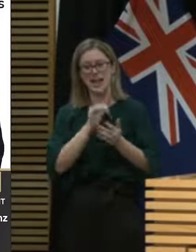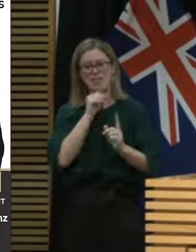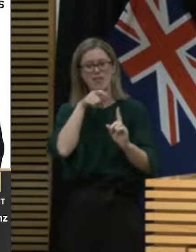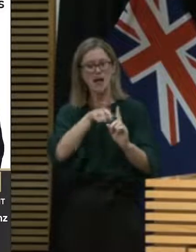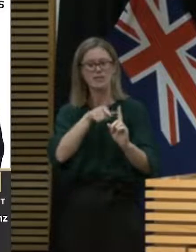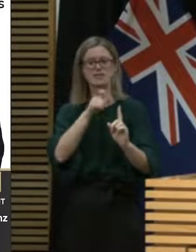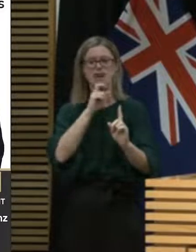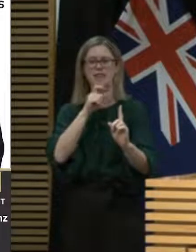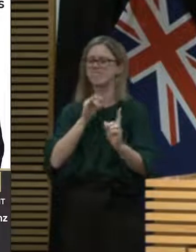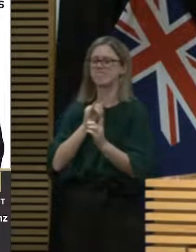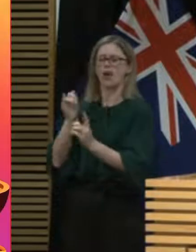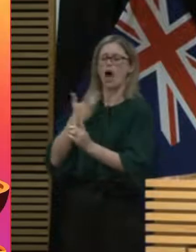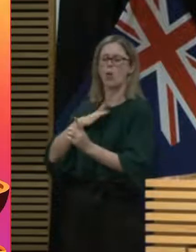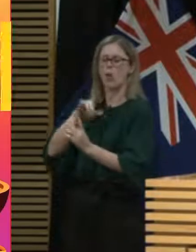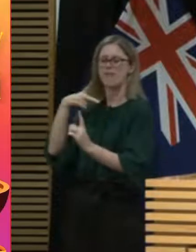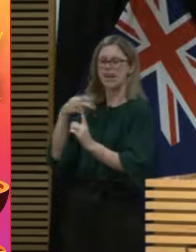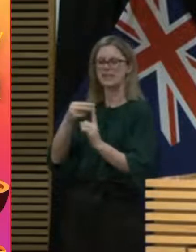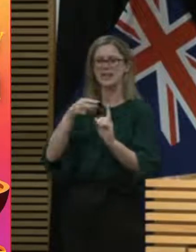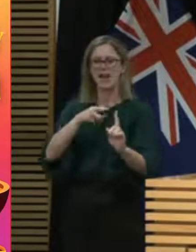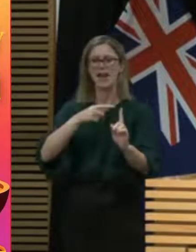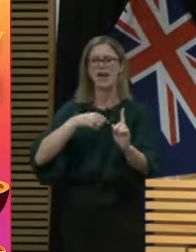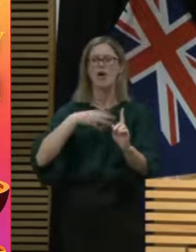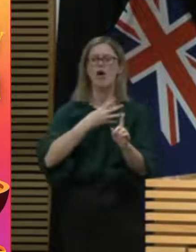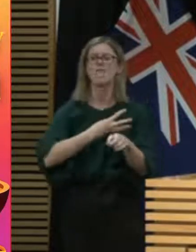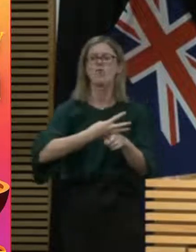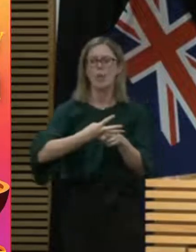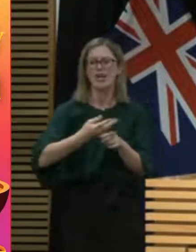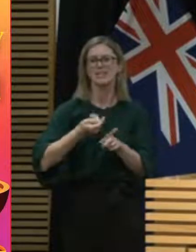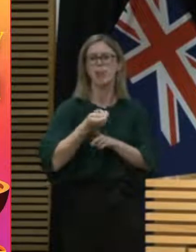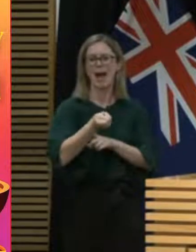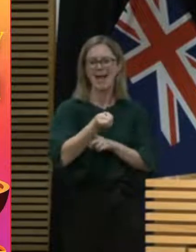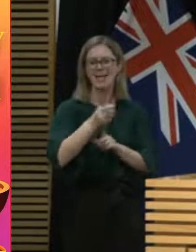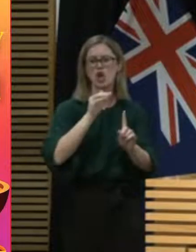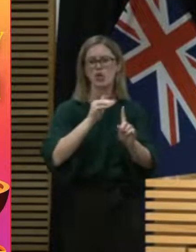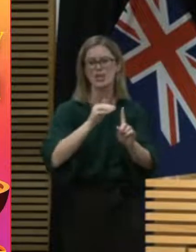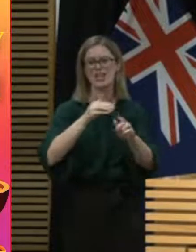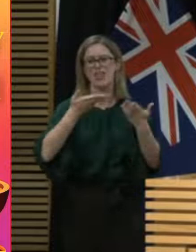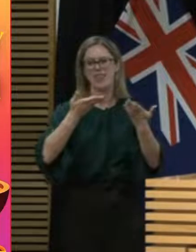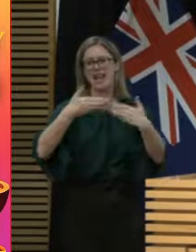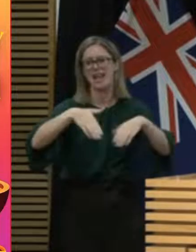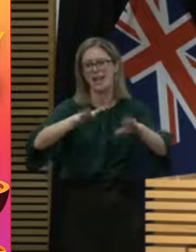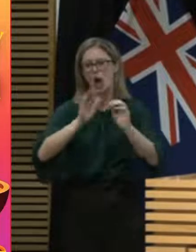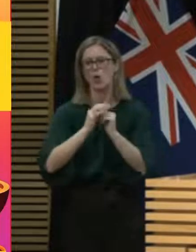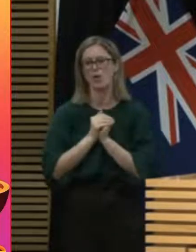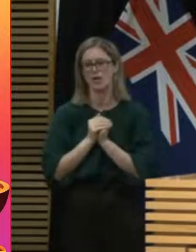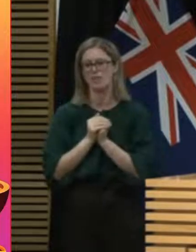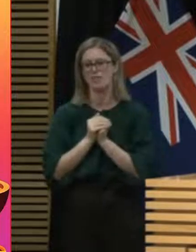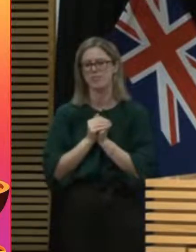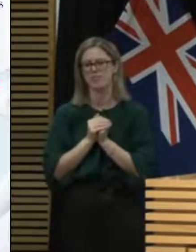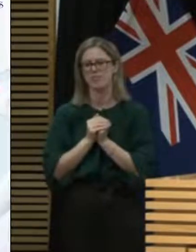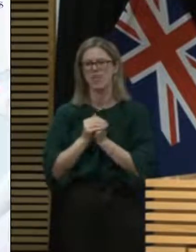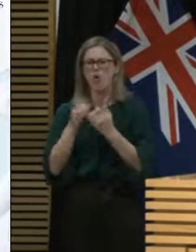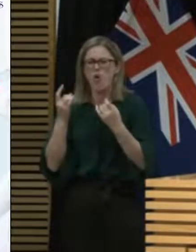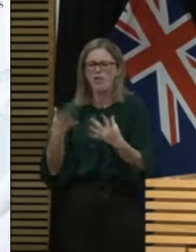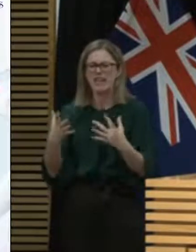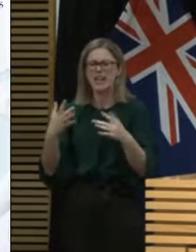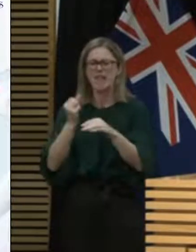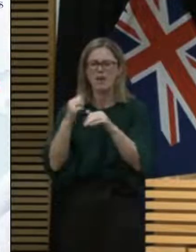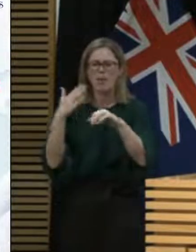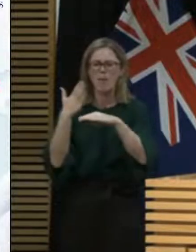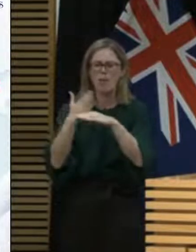any employee who loses their job because they are not vaccinated. Most employees will have notice periods in their employment